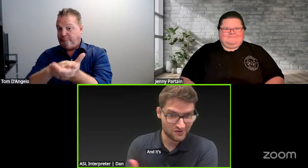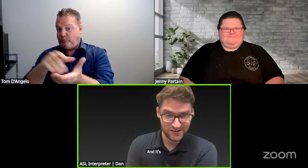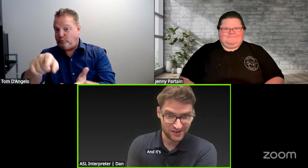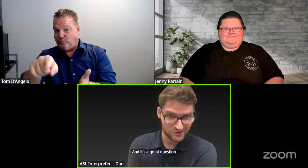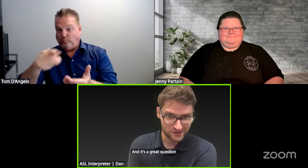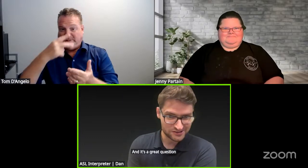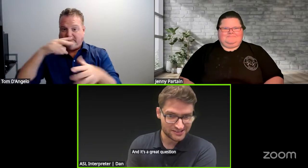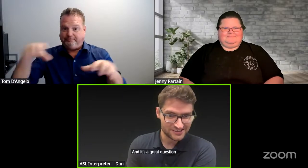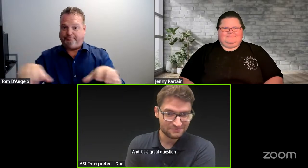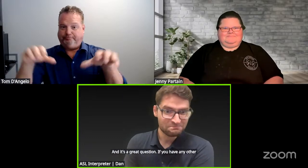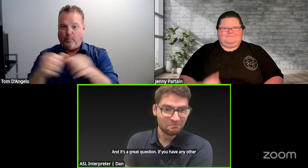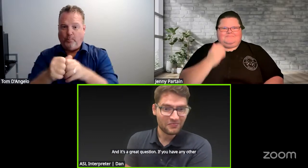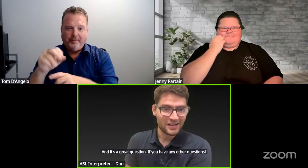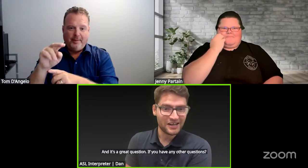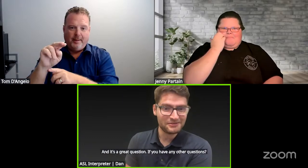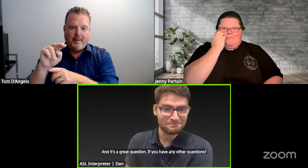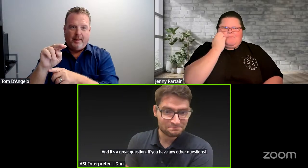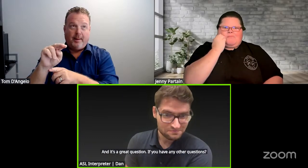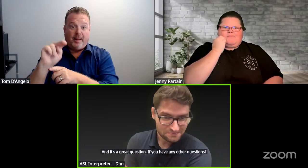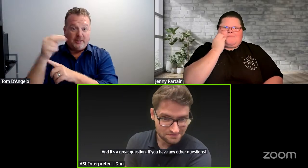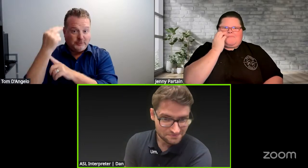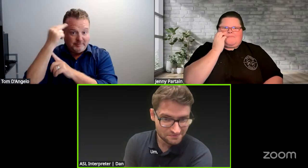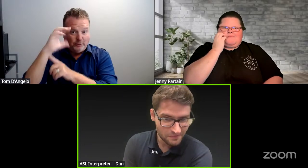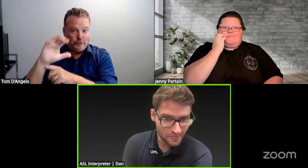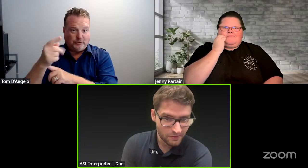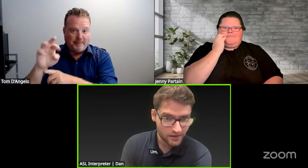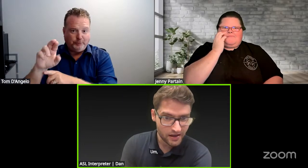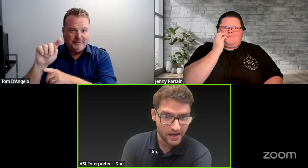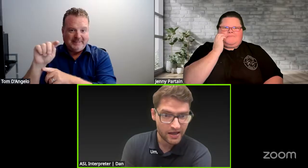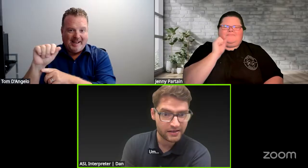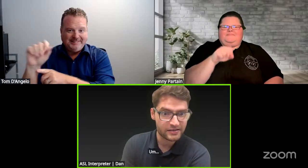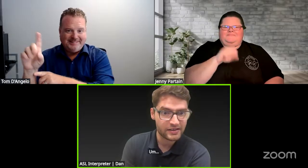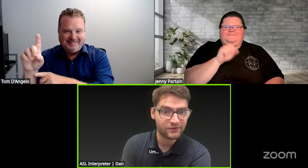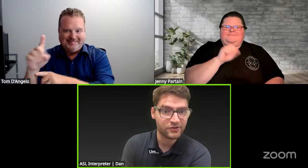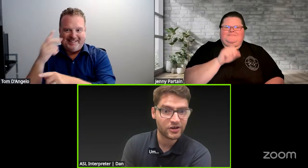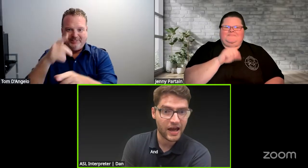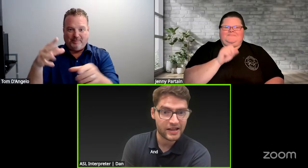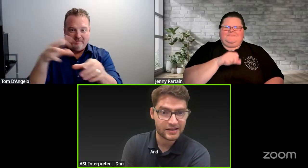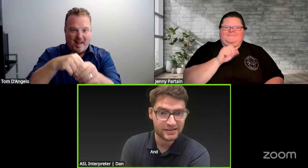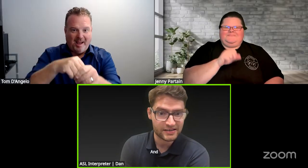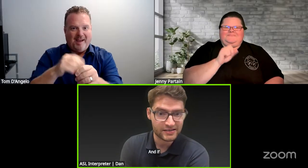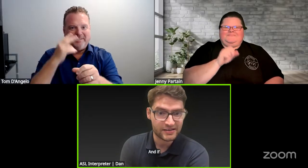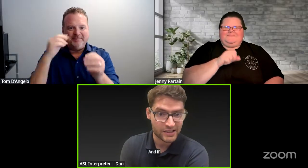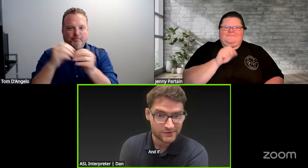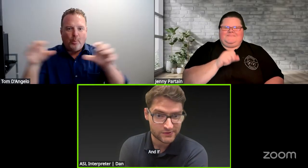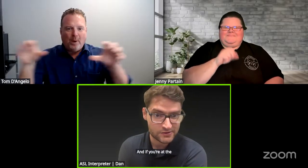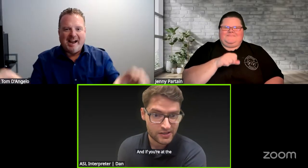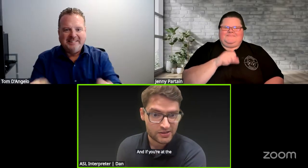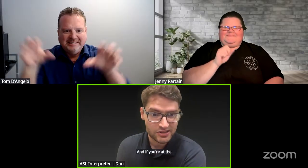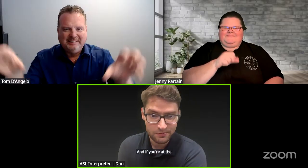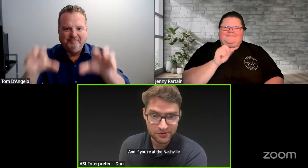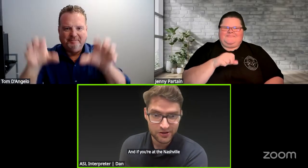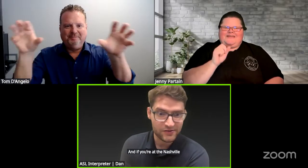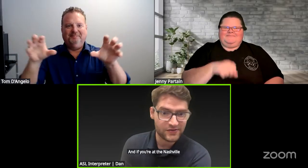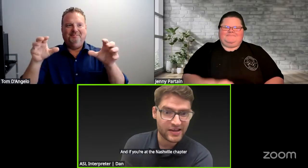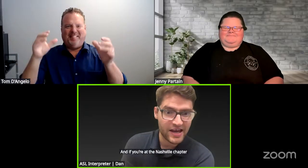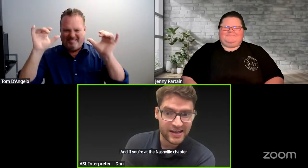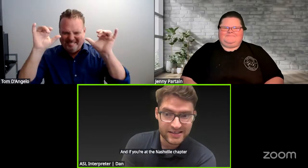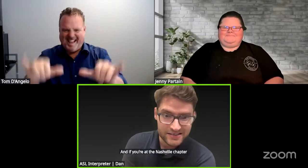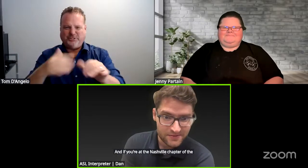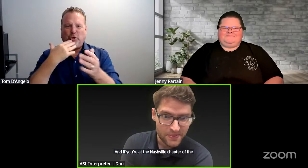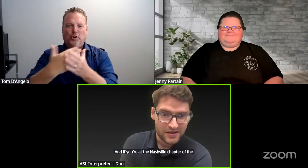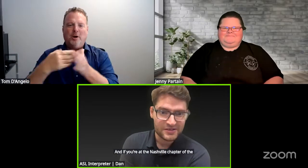question. If you have any other questions. Um, and if you're at the Nashville chapter of